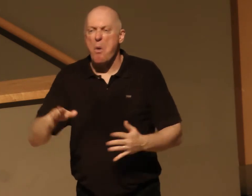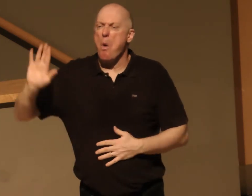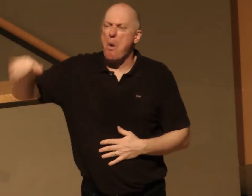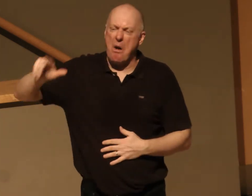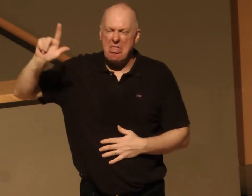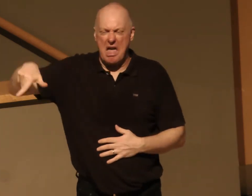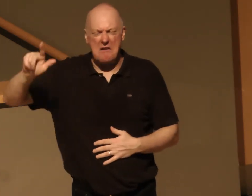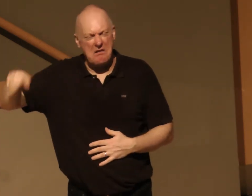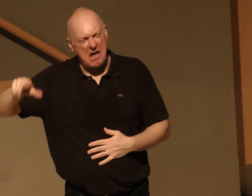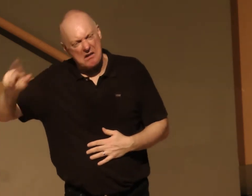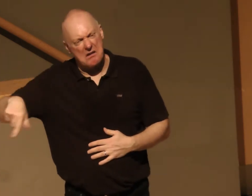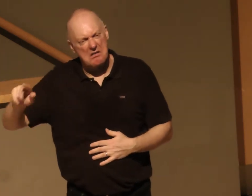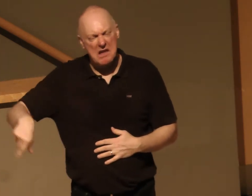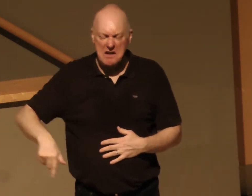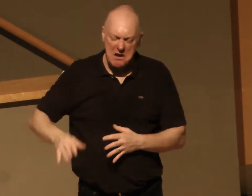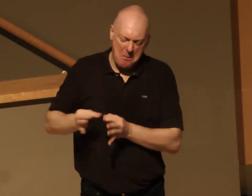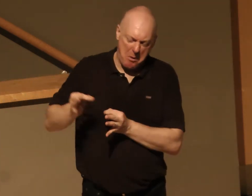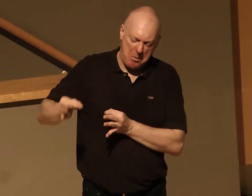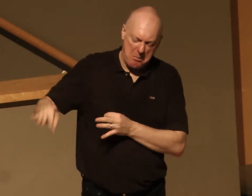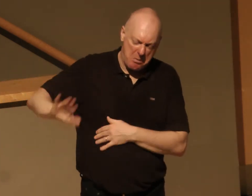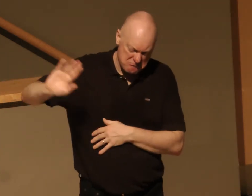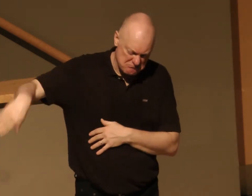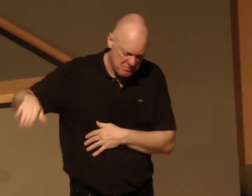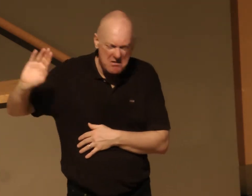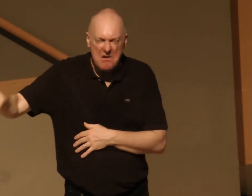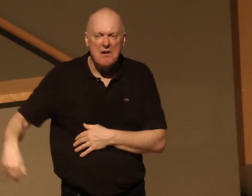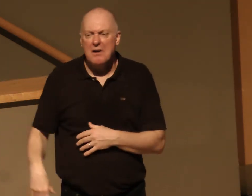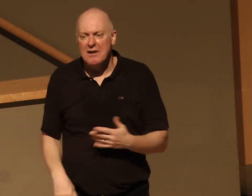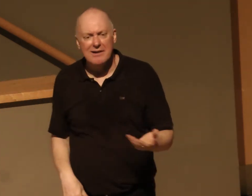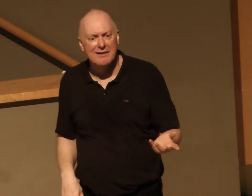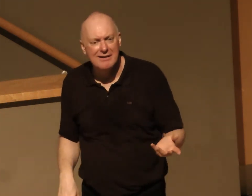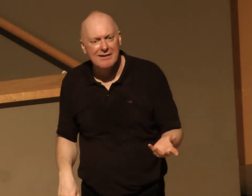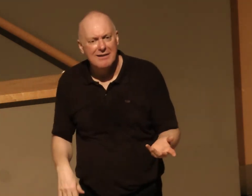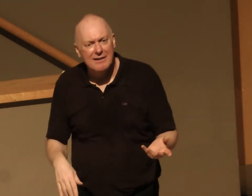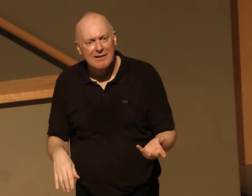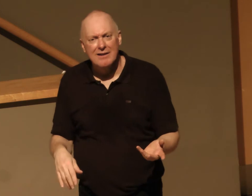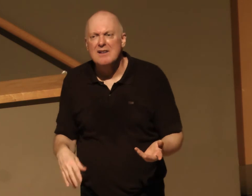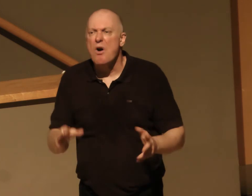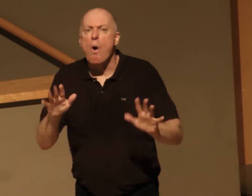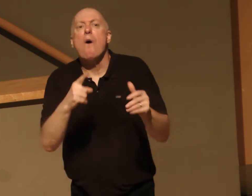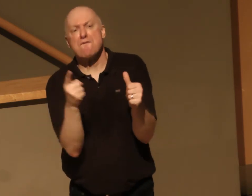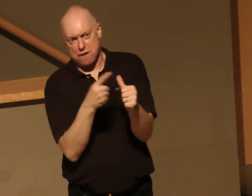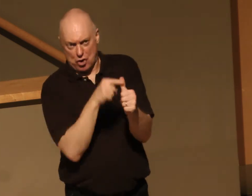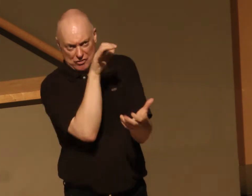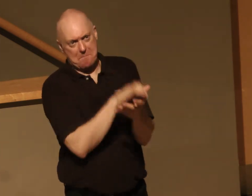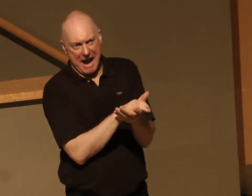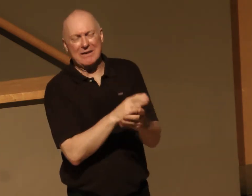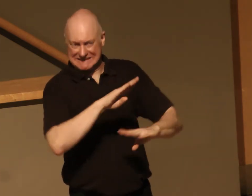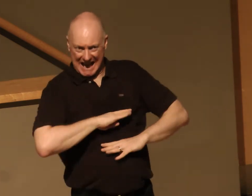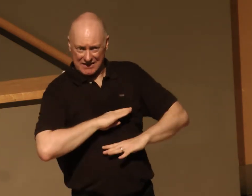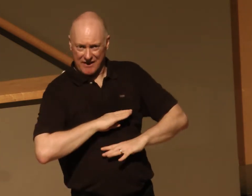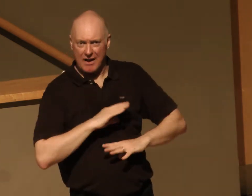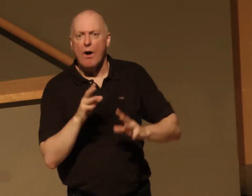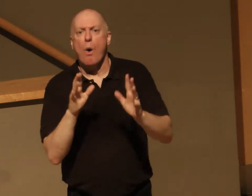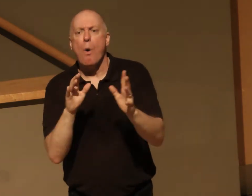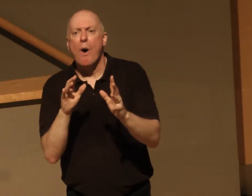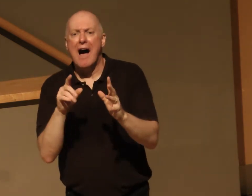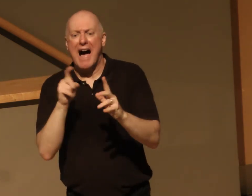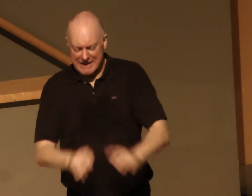ignoring it are you refusing to believe it are you still on that hot pursuit oh if I just get married that's going to satisfy my life oh if I just raise my kids to be really